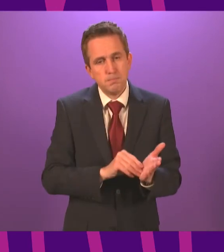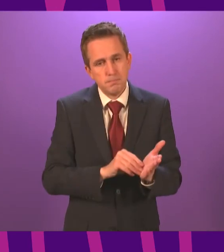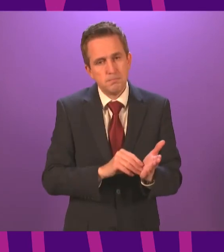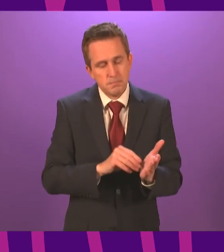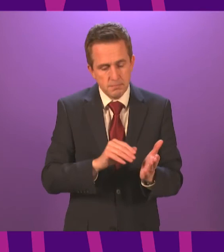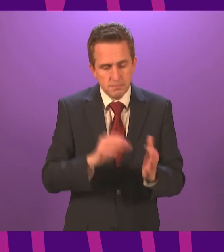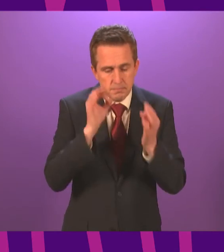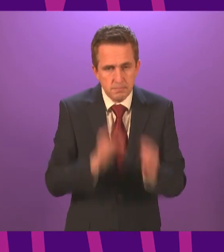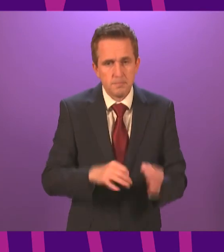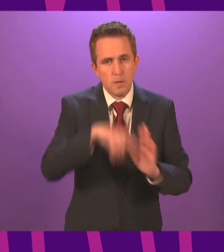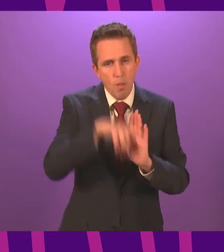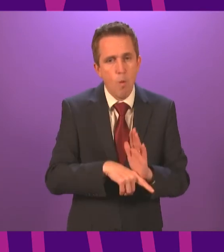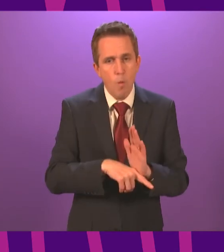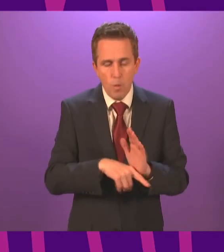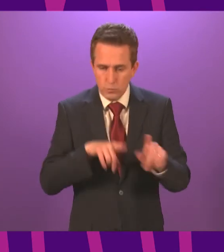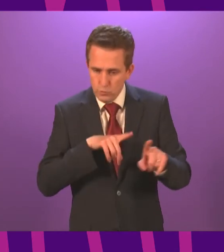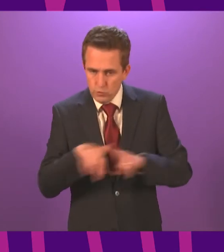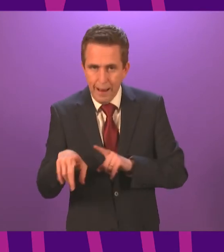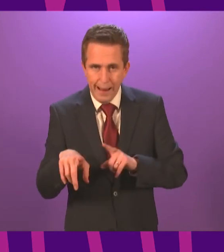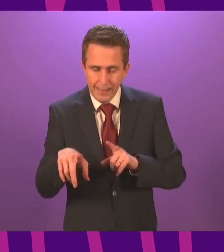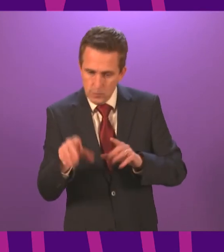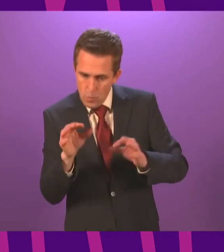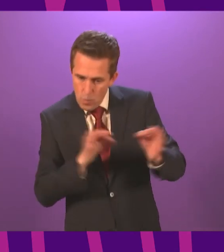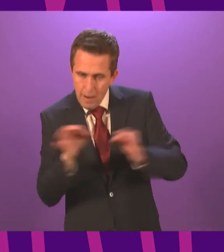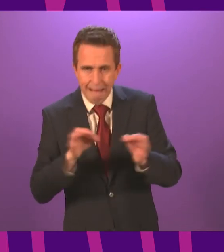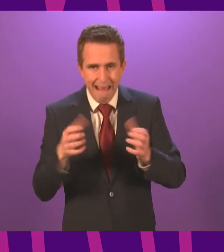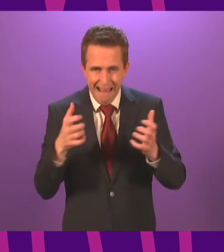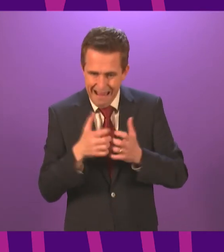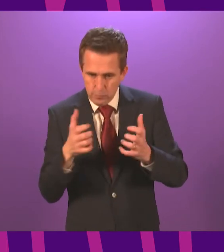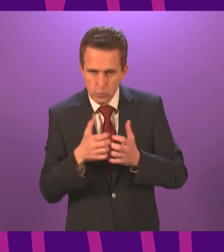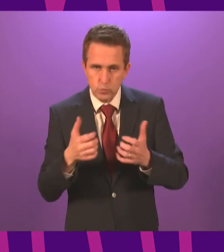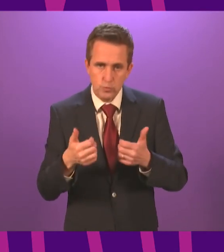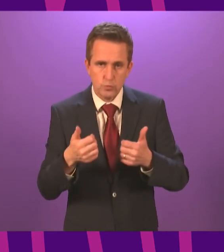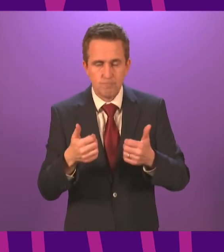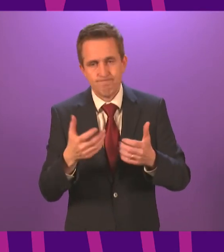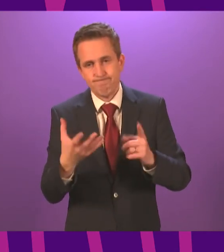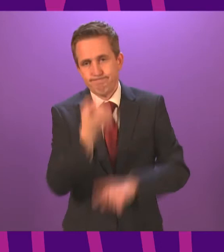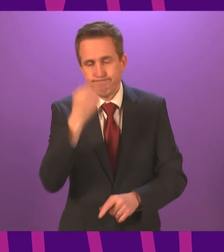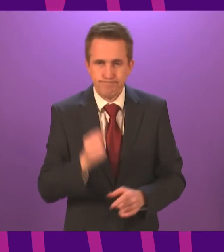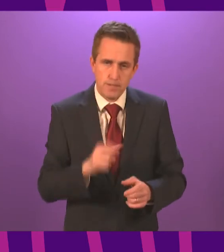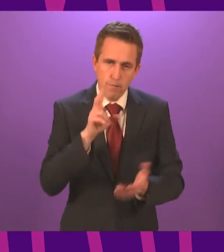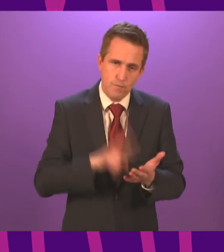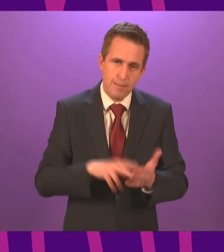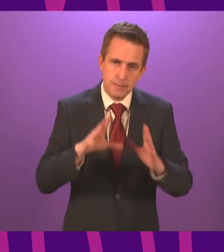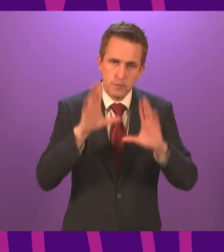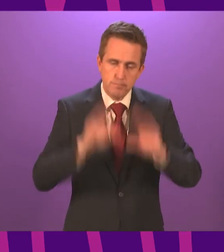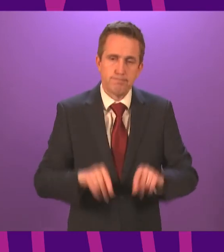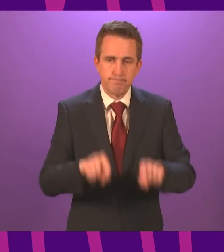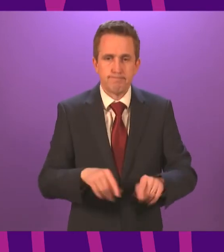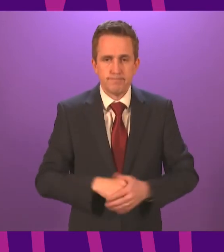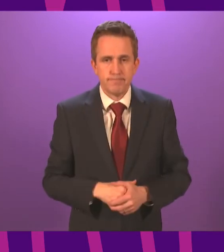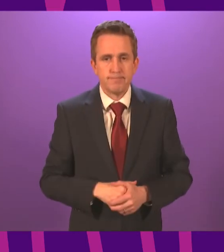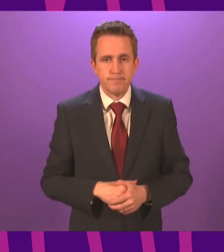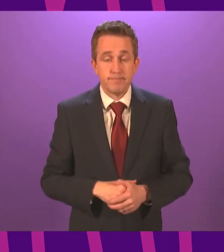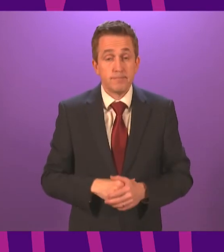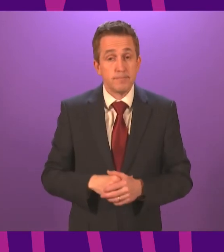to manage our way through this as effectively as we can. Now, a number of members during the course of this debate have